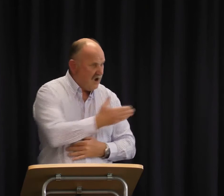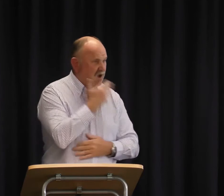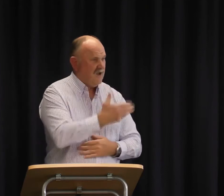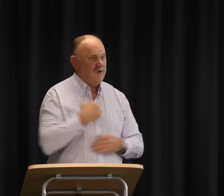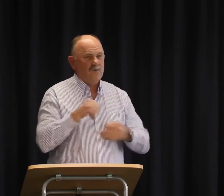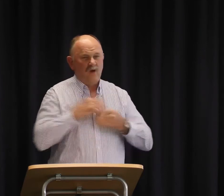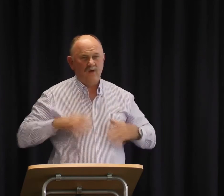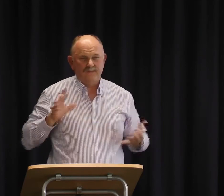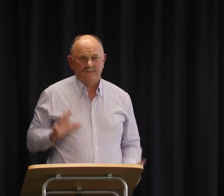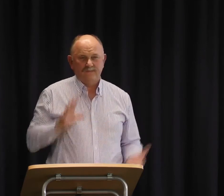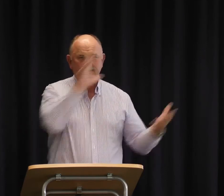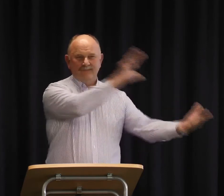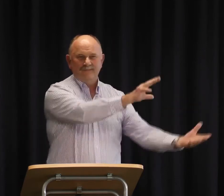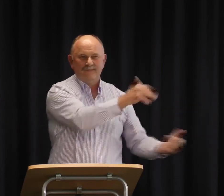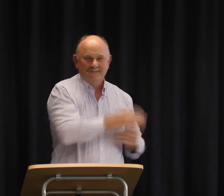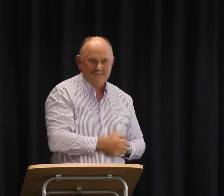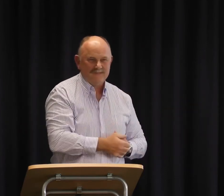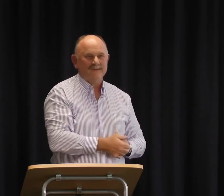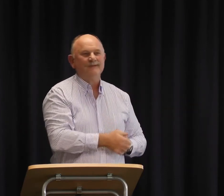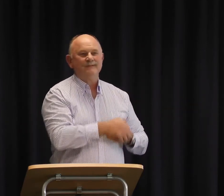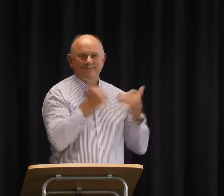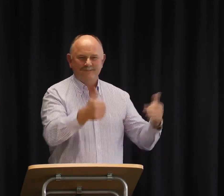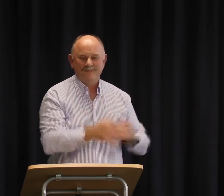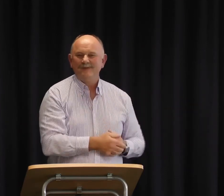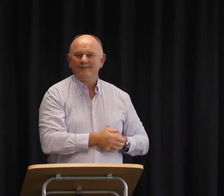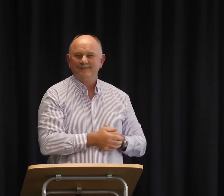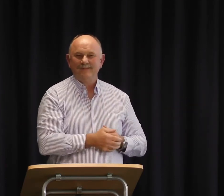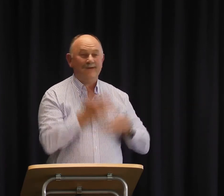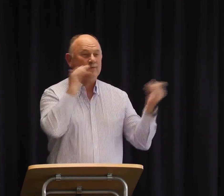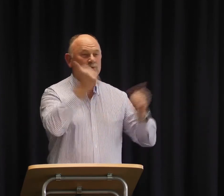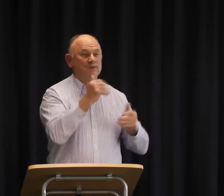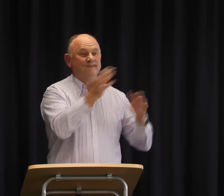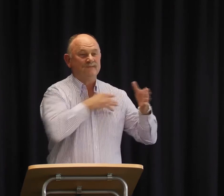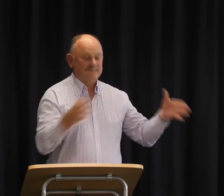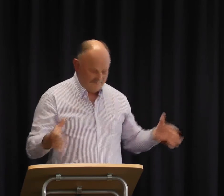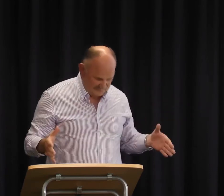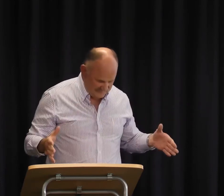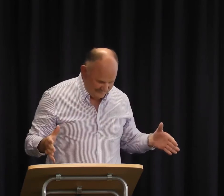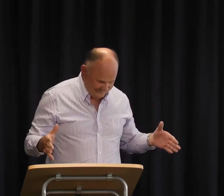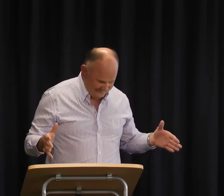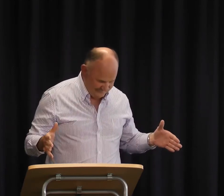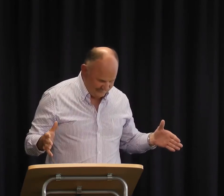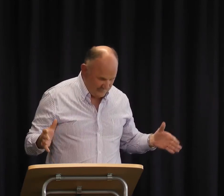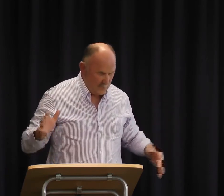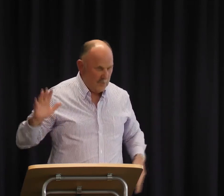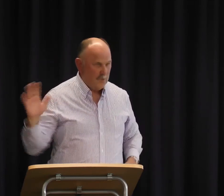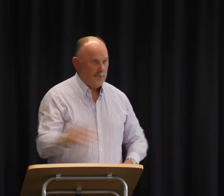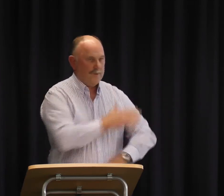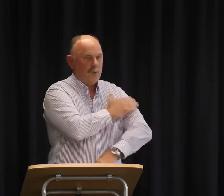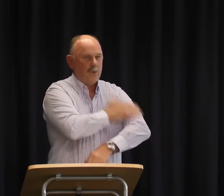David. I said, thank you. So I gave him my clothes for him to wash. So I got my clothes back after he washed them, and